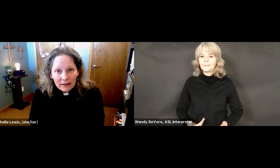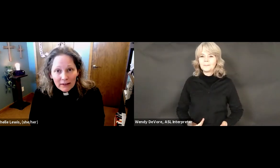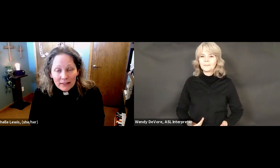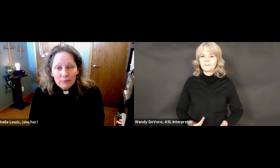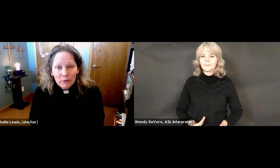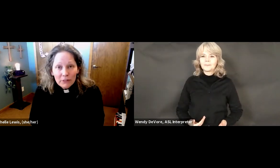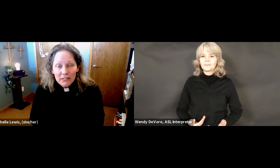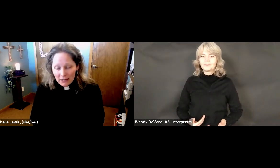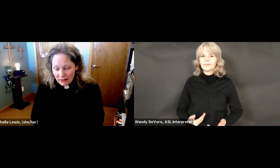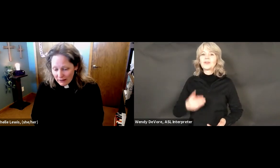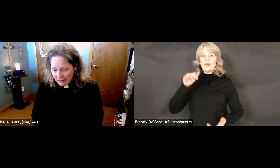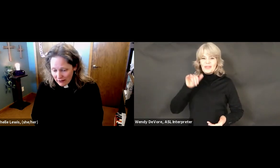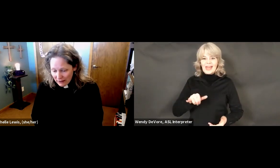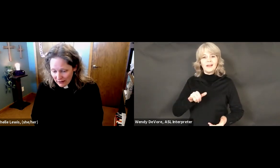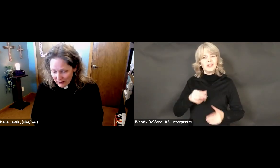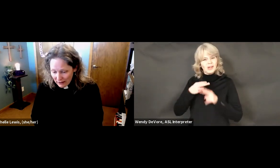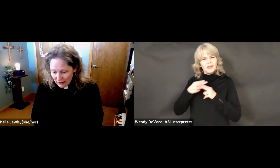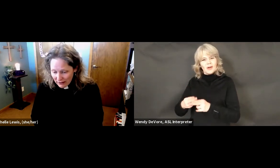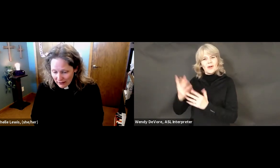That is mercy.